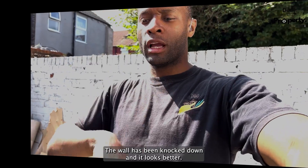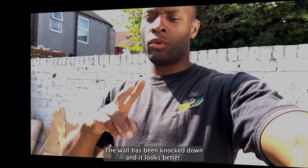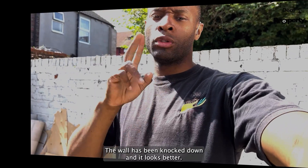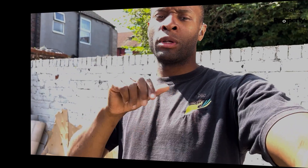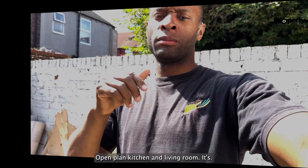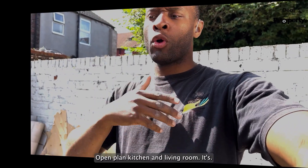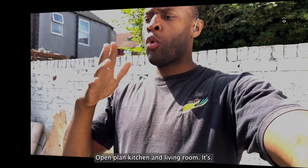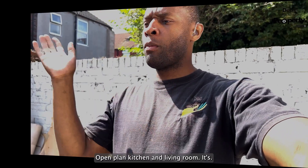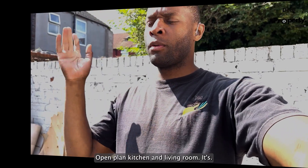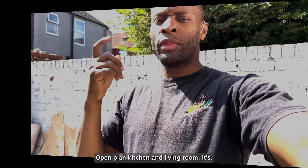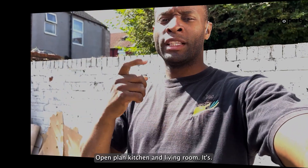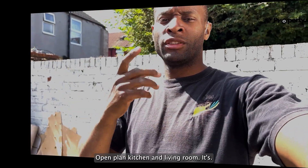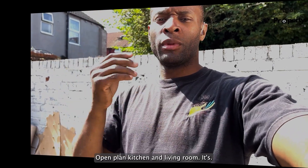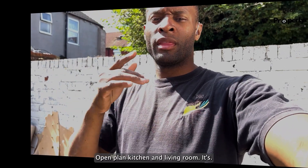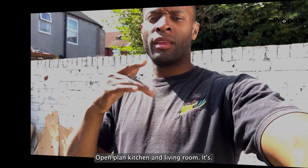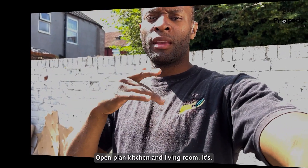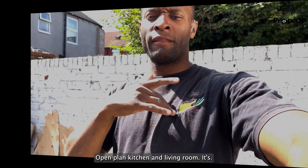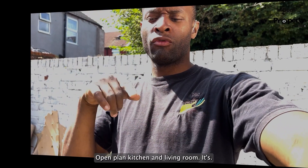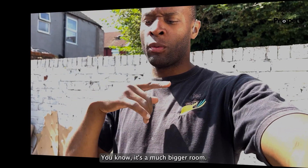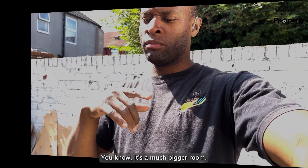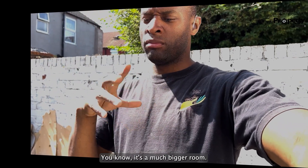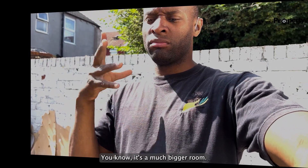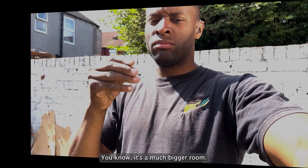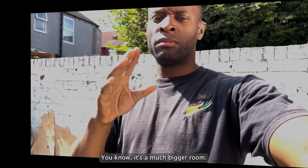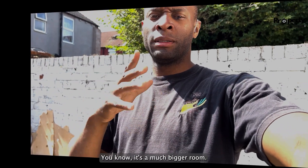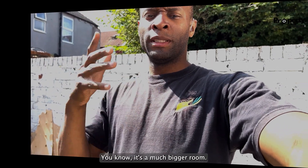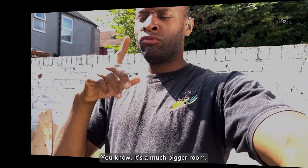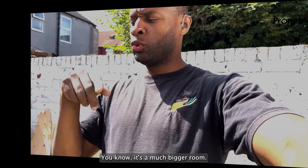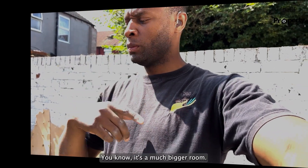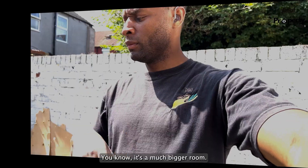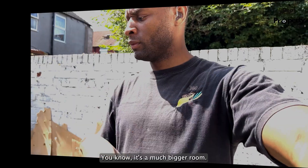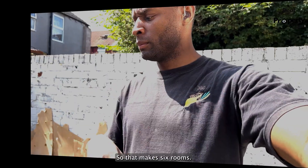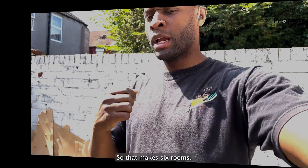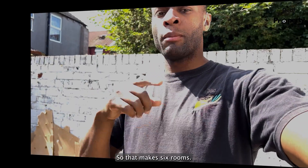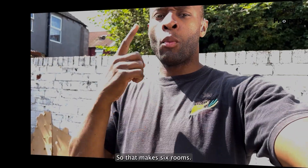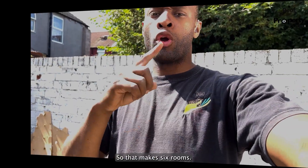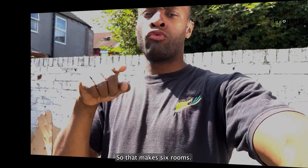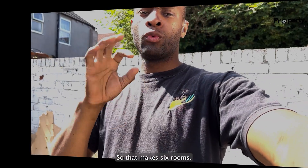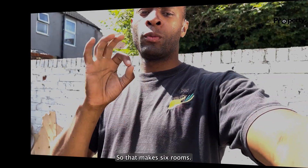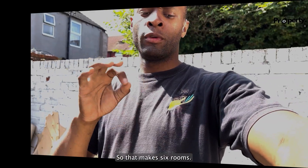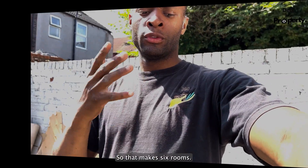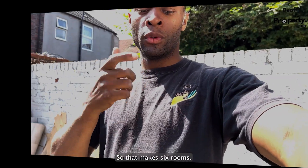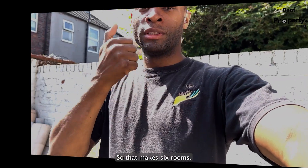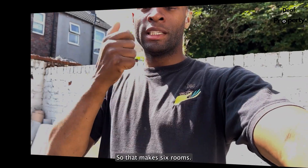better. Open plan kitchen and living room. It's a much bigger room. So that makes 6 rooms,